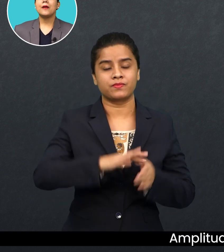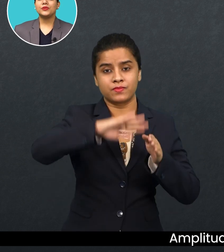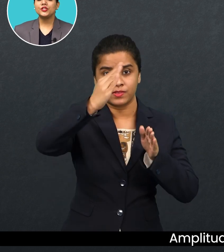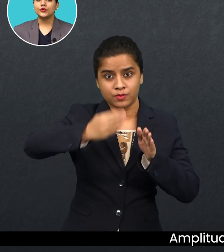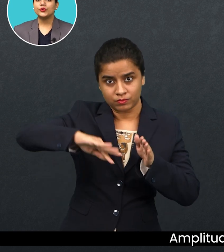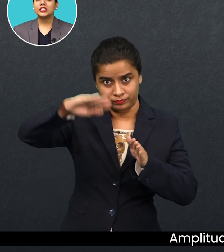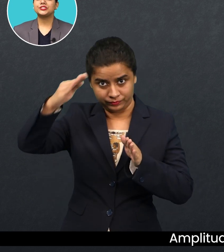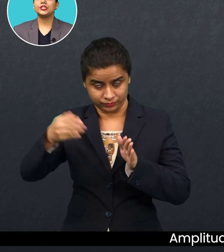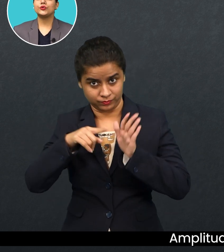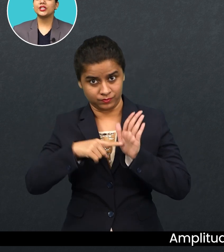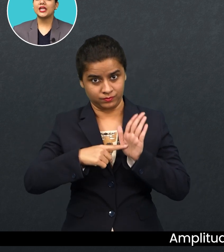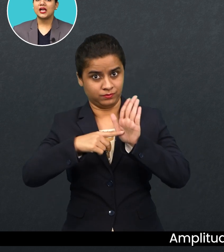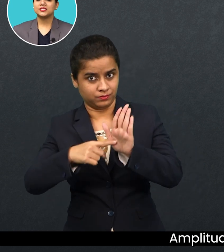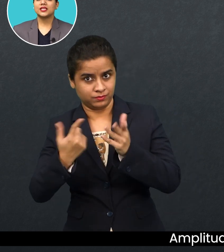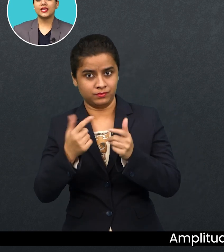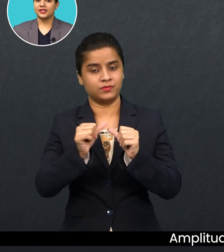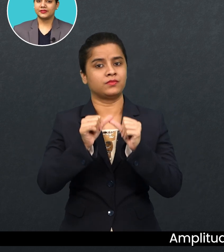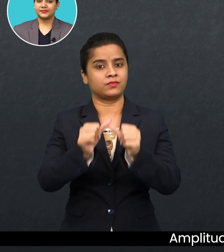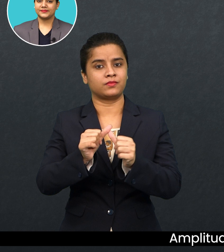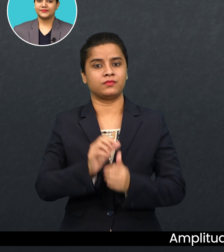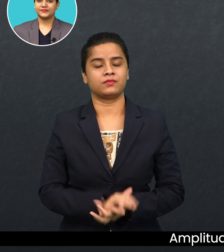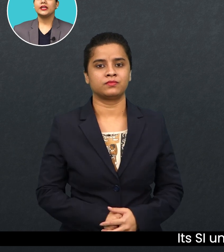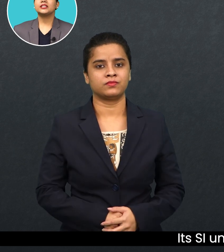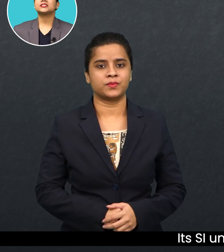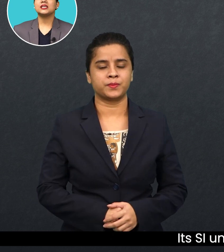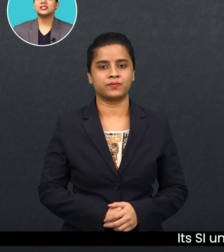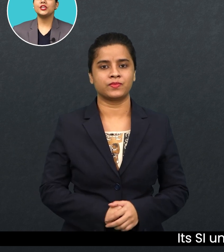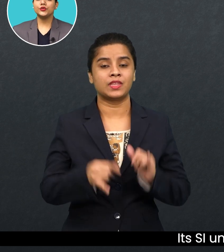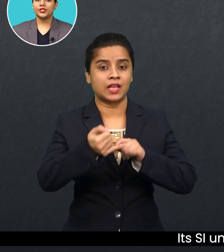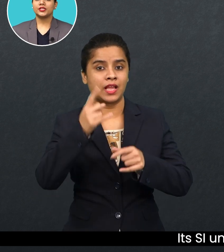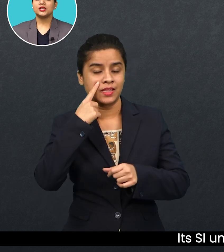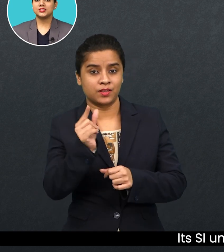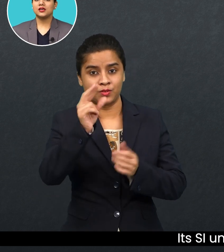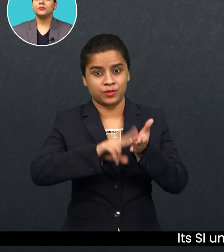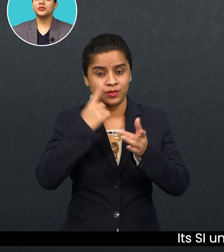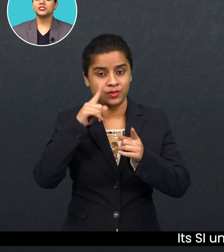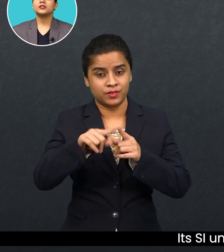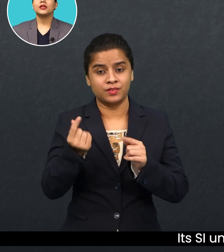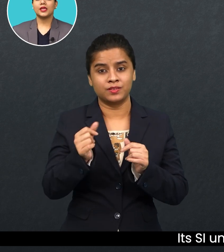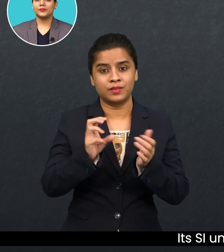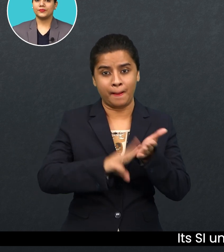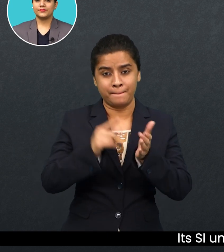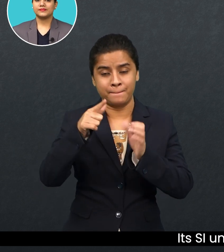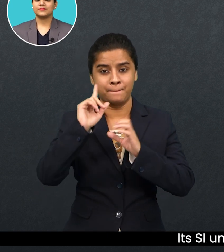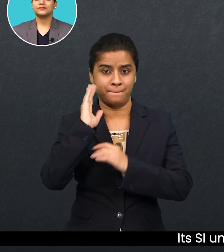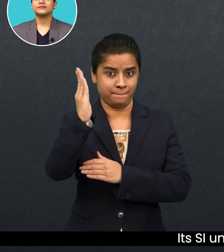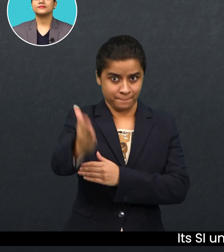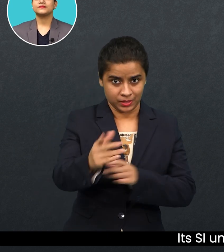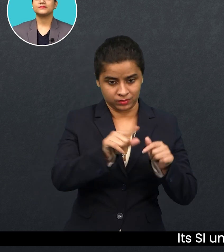Amplitude is denoted as a. Its SI unit is a meter m.